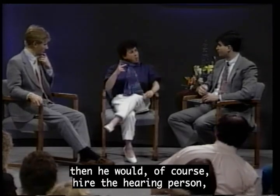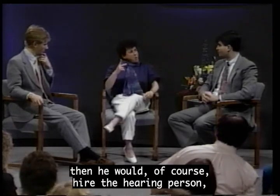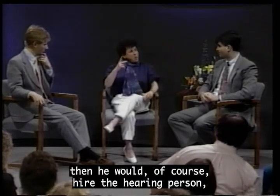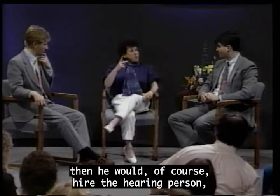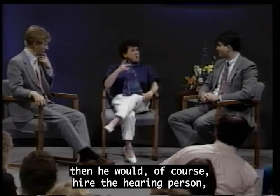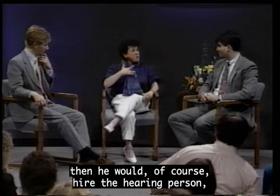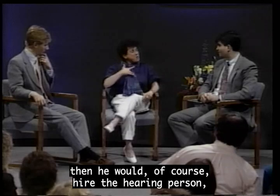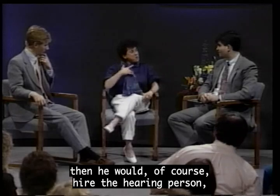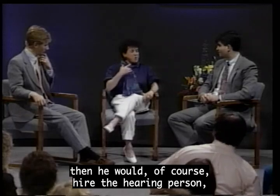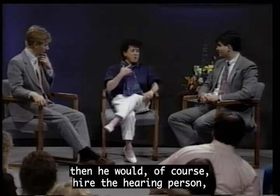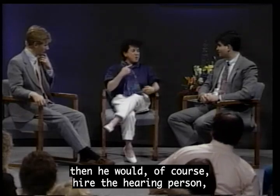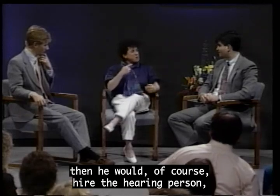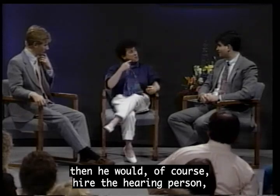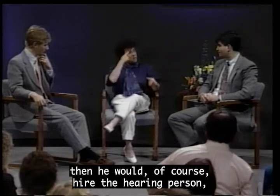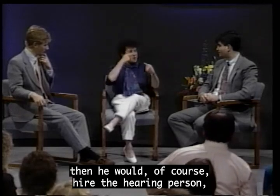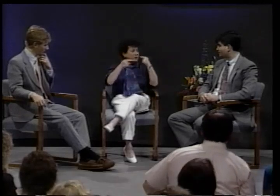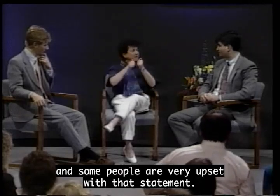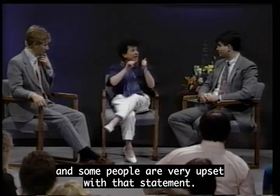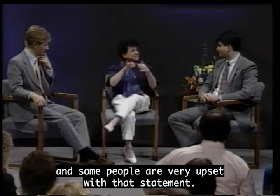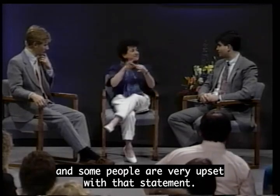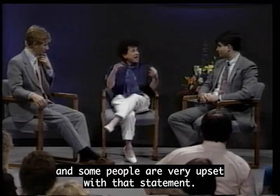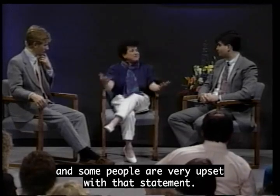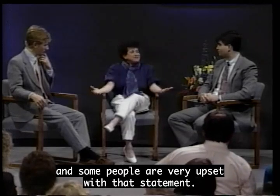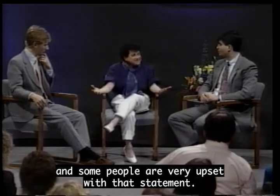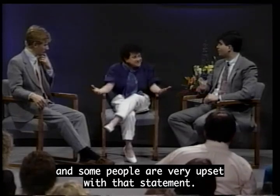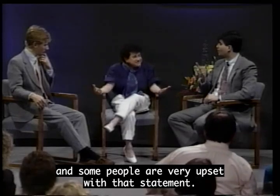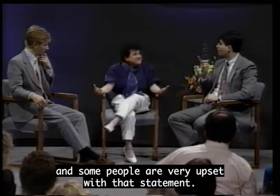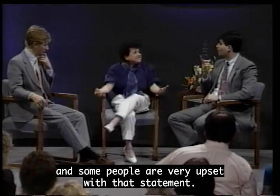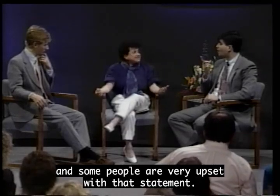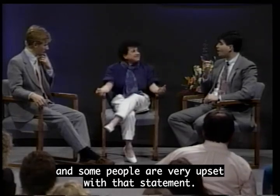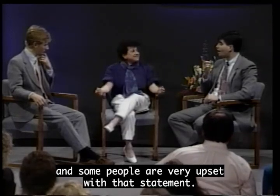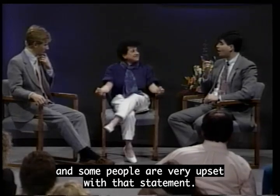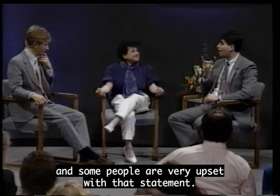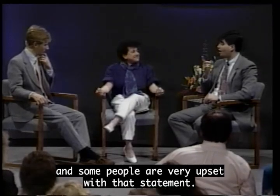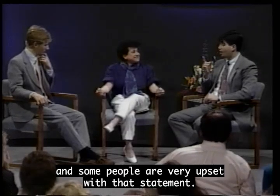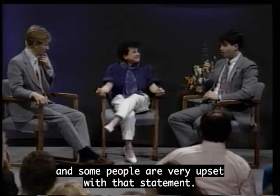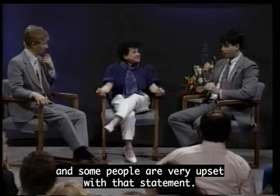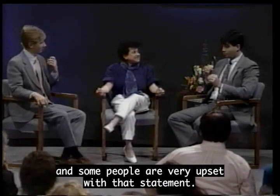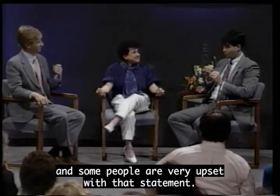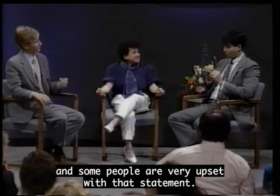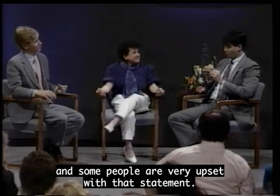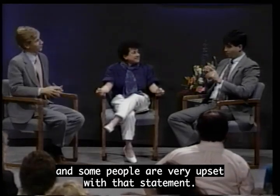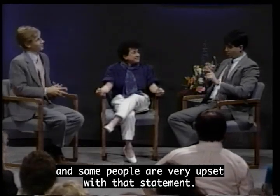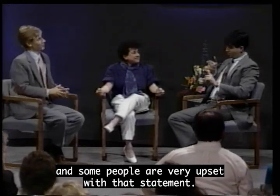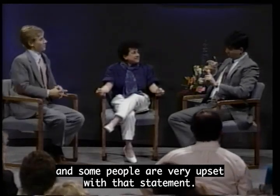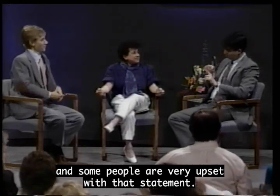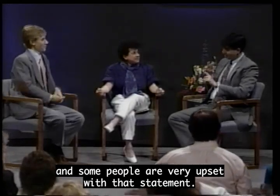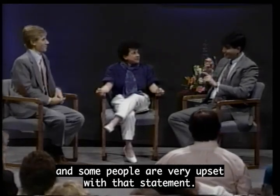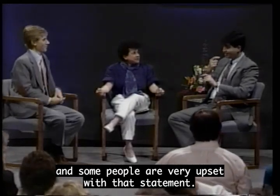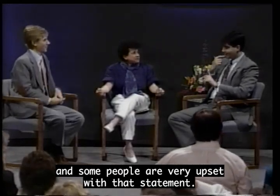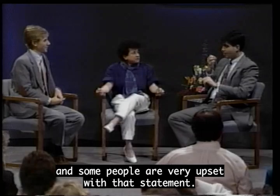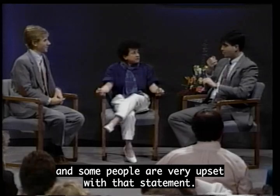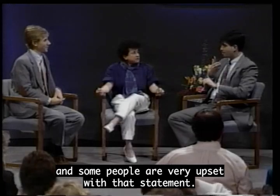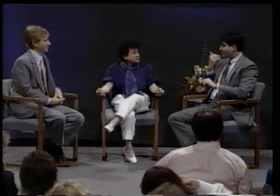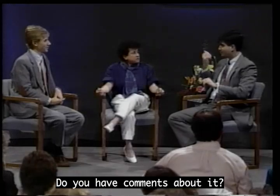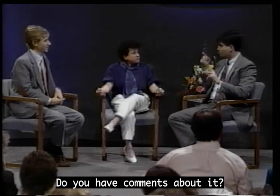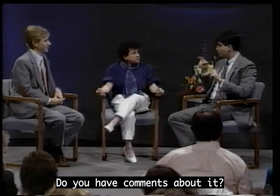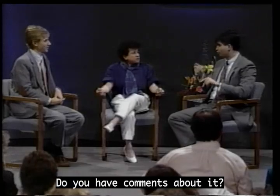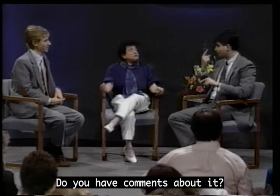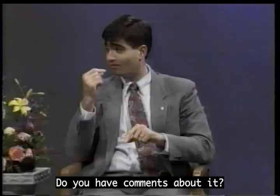some people are very upset with that statement. Do you have comments about it? More to the point,